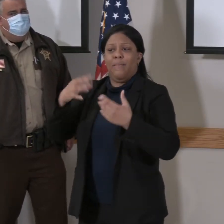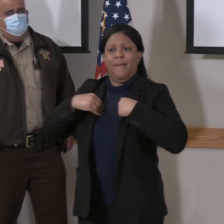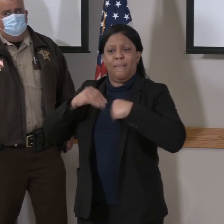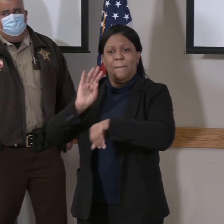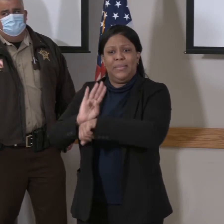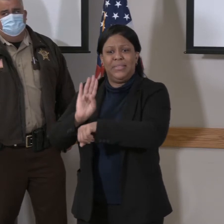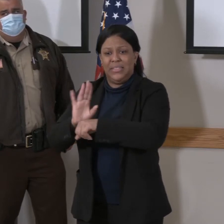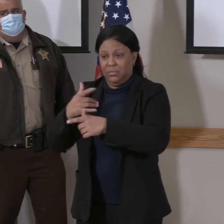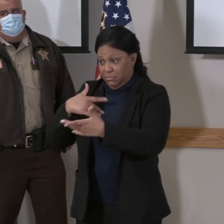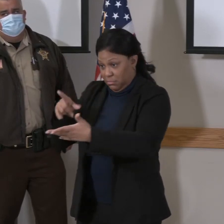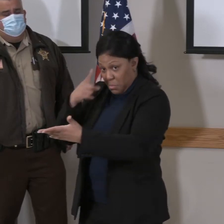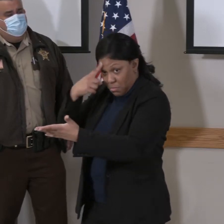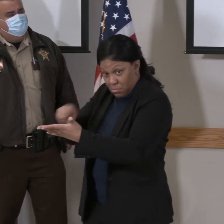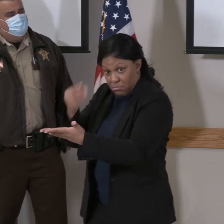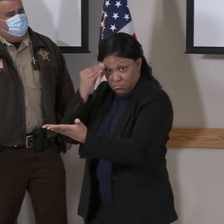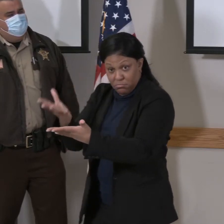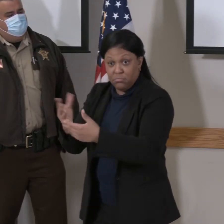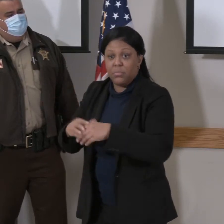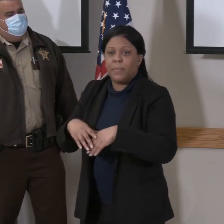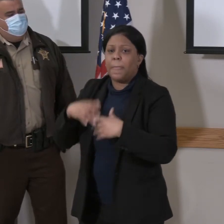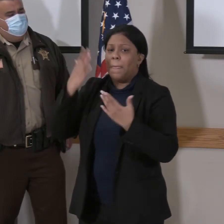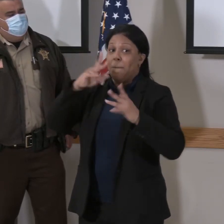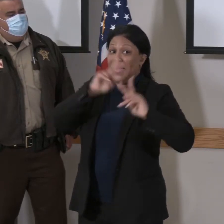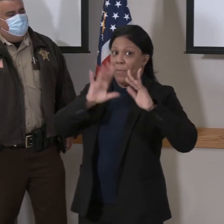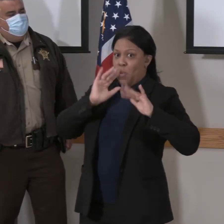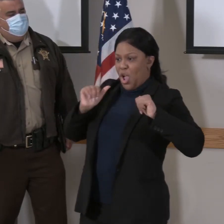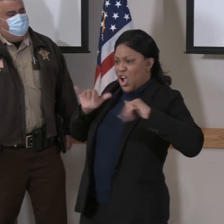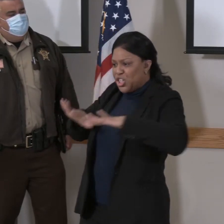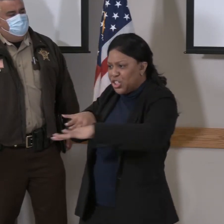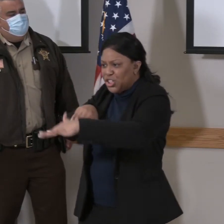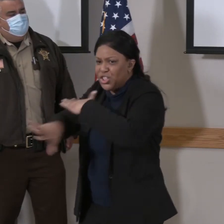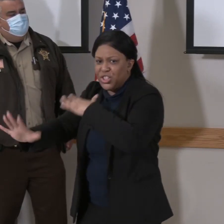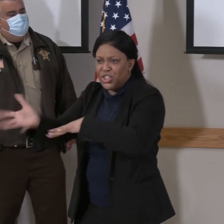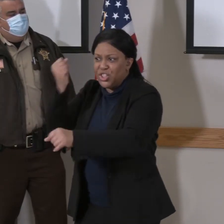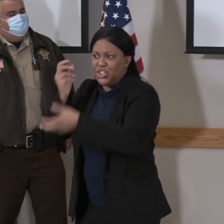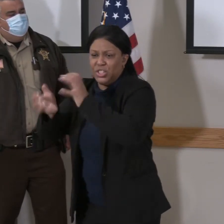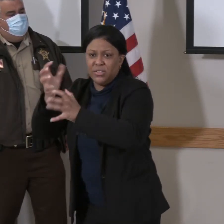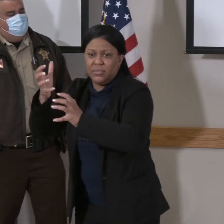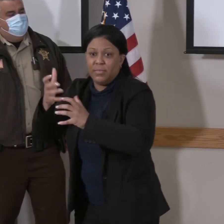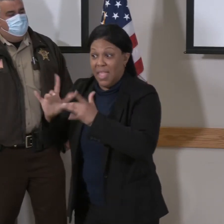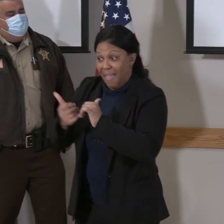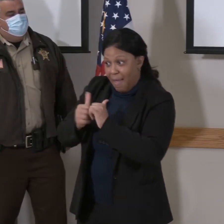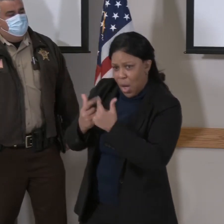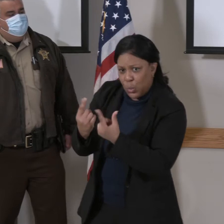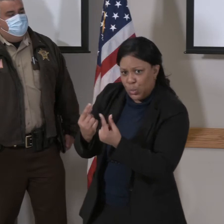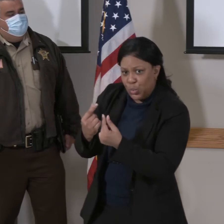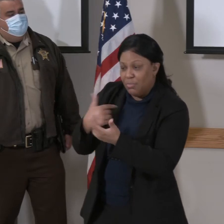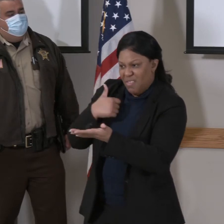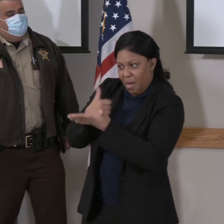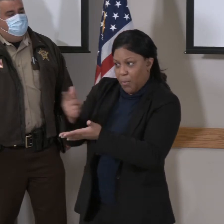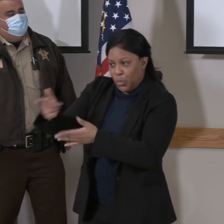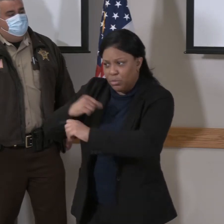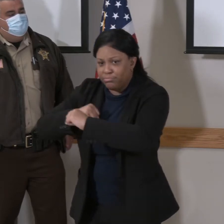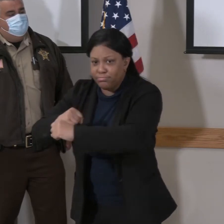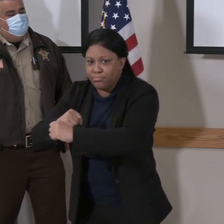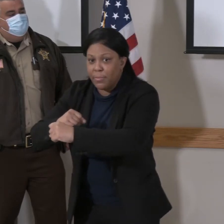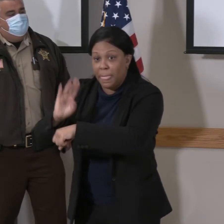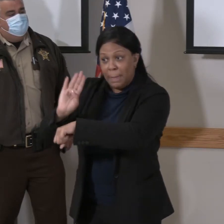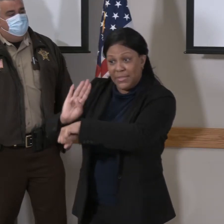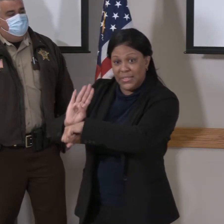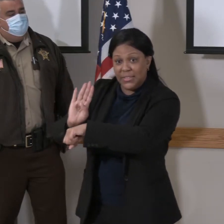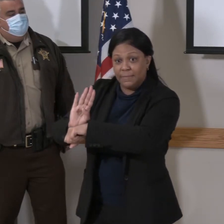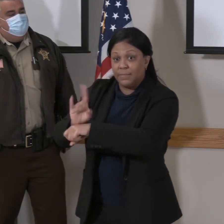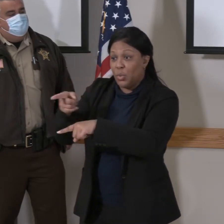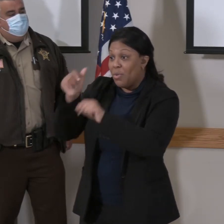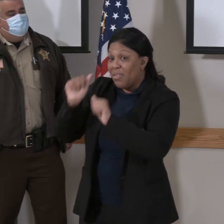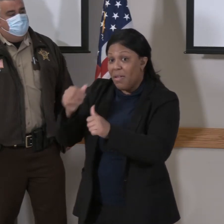can be prepared. And we are going to both communicate what we know, so that they can pass that out to